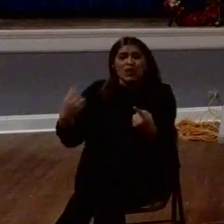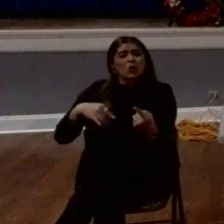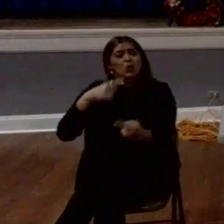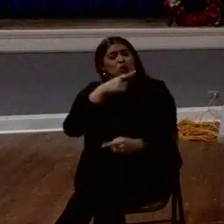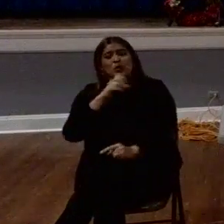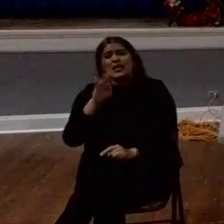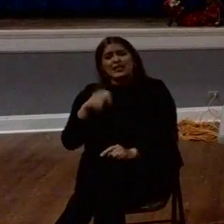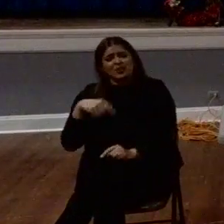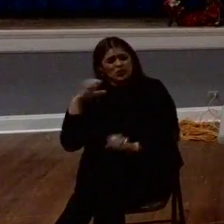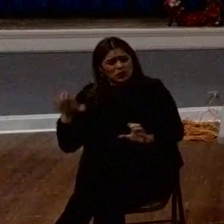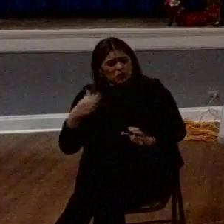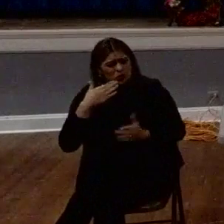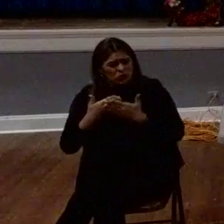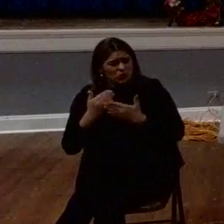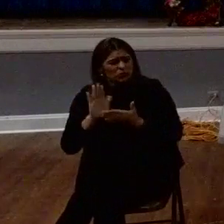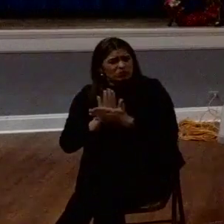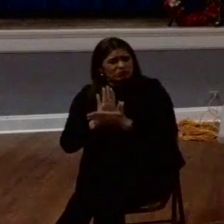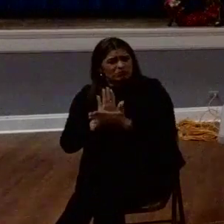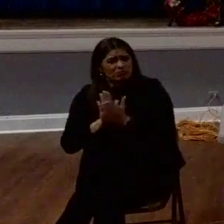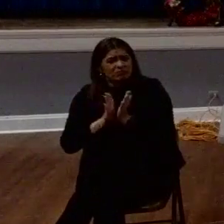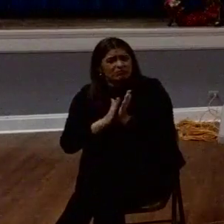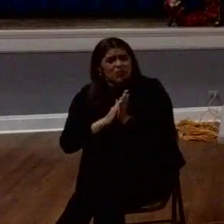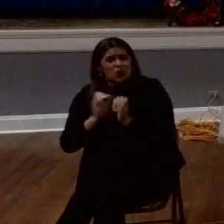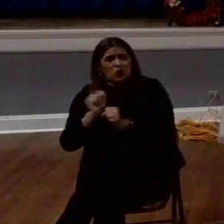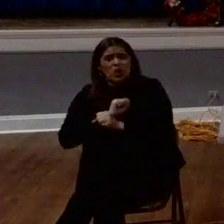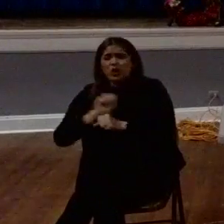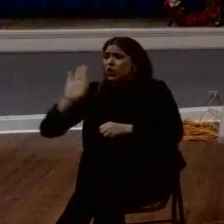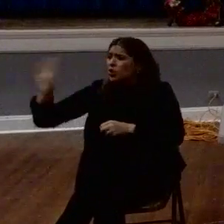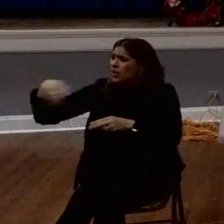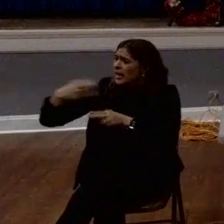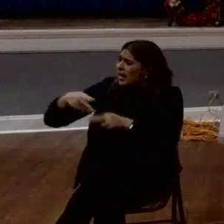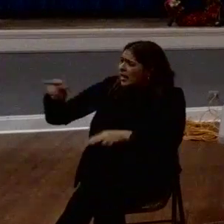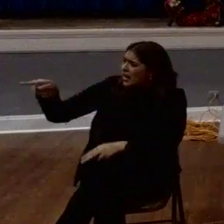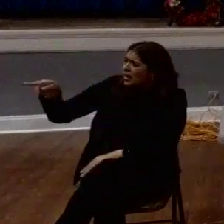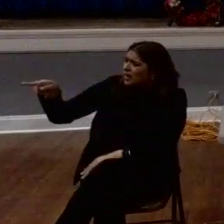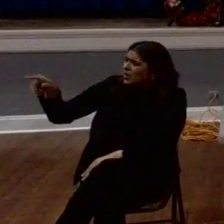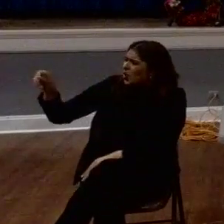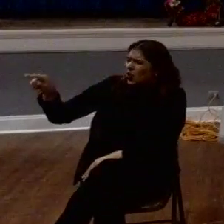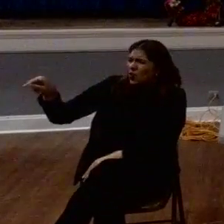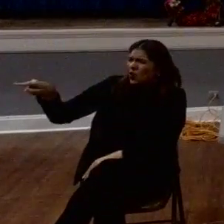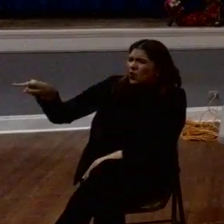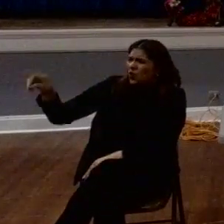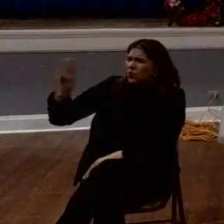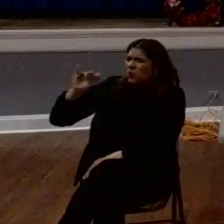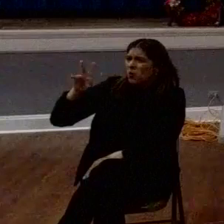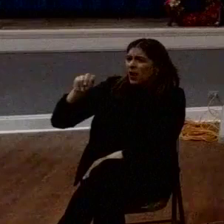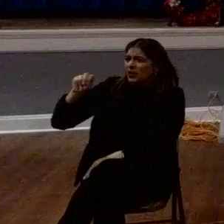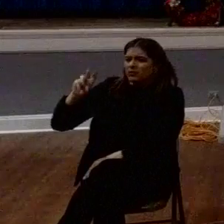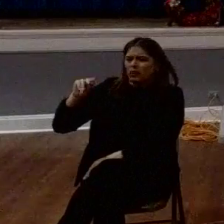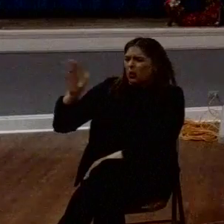this, I don't know your name. What's your name? Brian. No, not you.